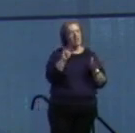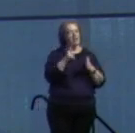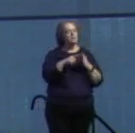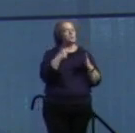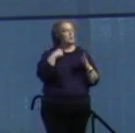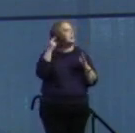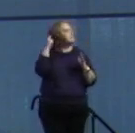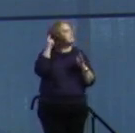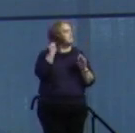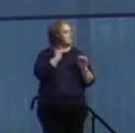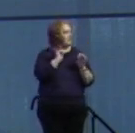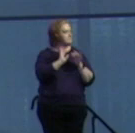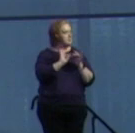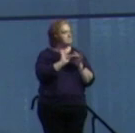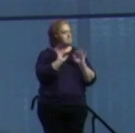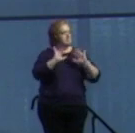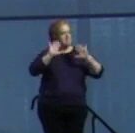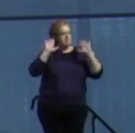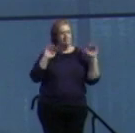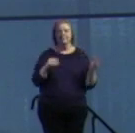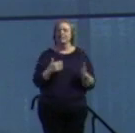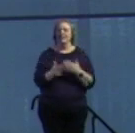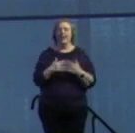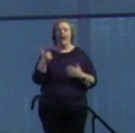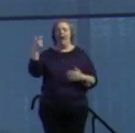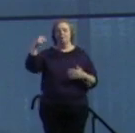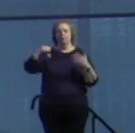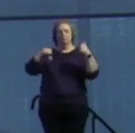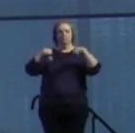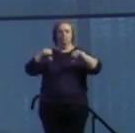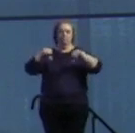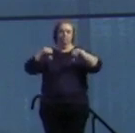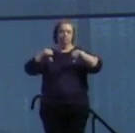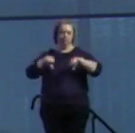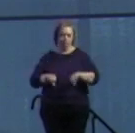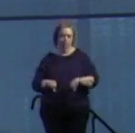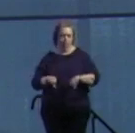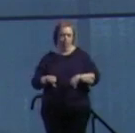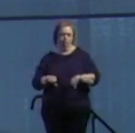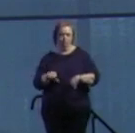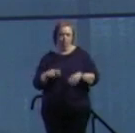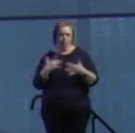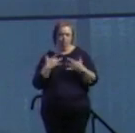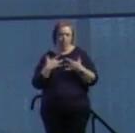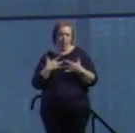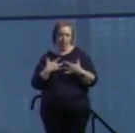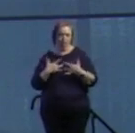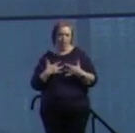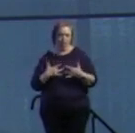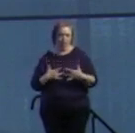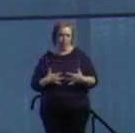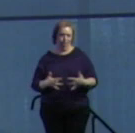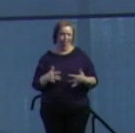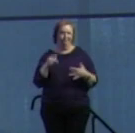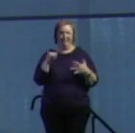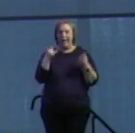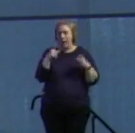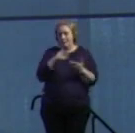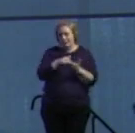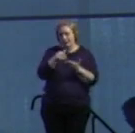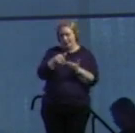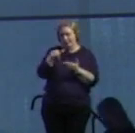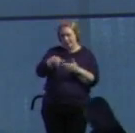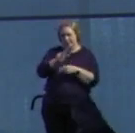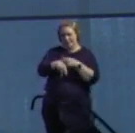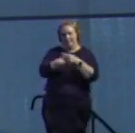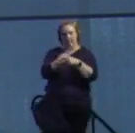anyway. So I didn't get either of the roles, one of many rejections to come in this business, although